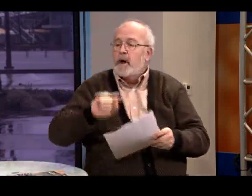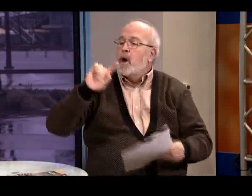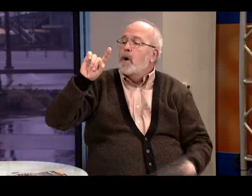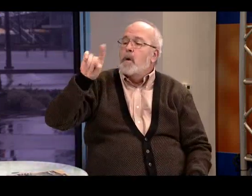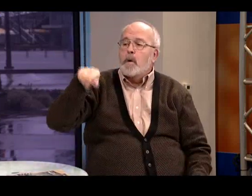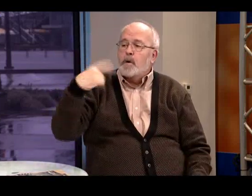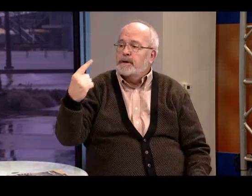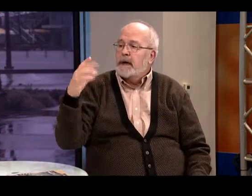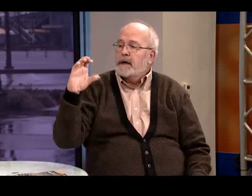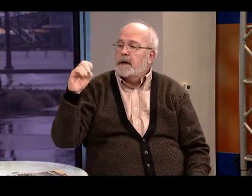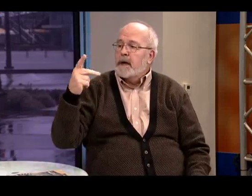this agreement.